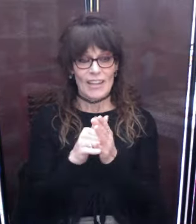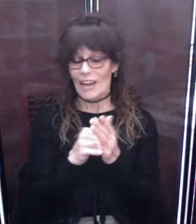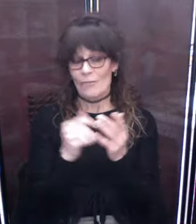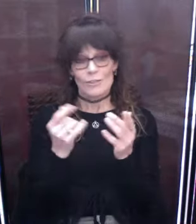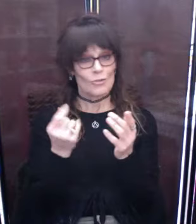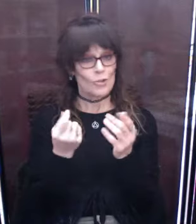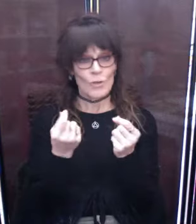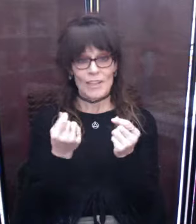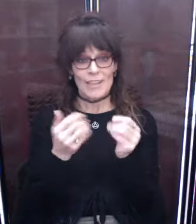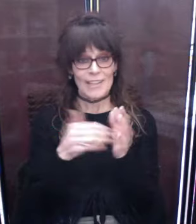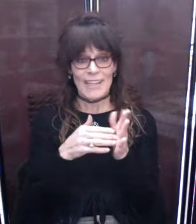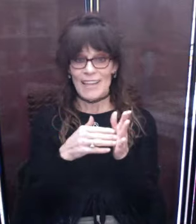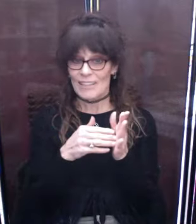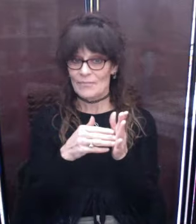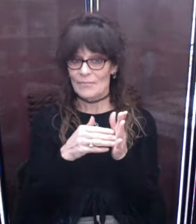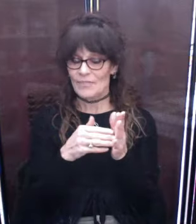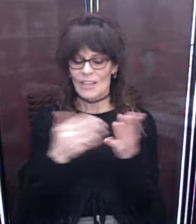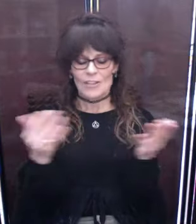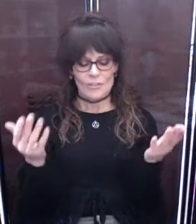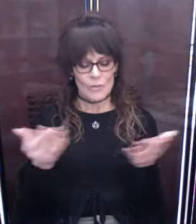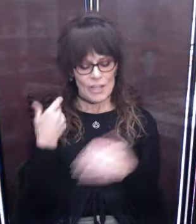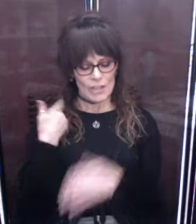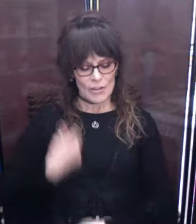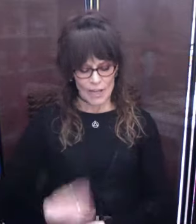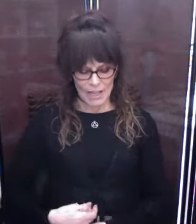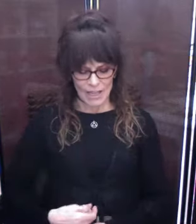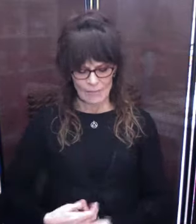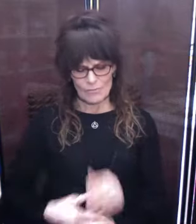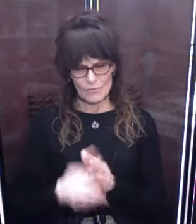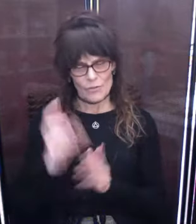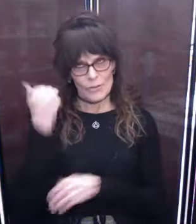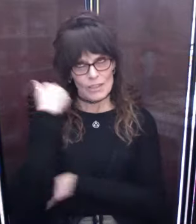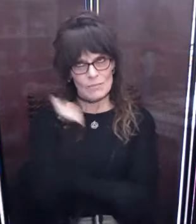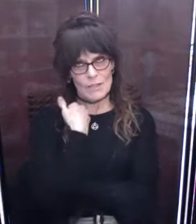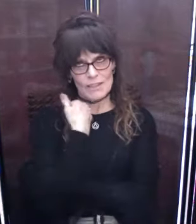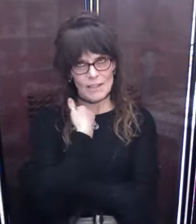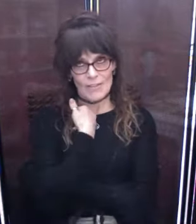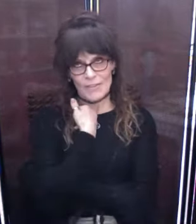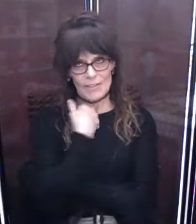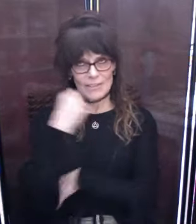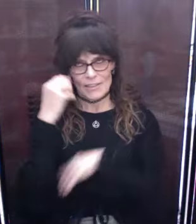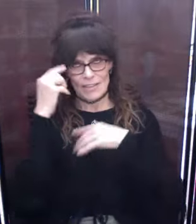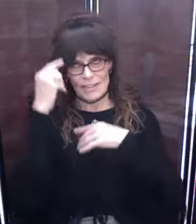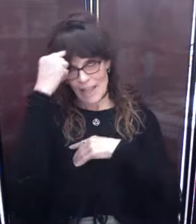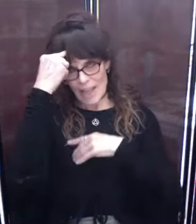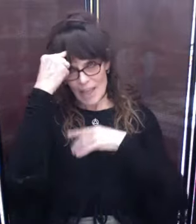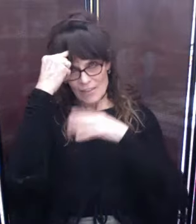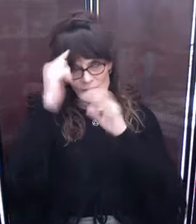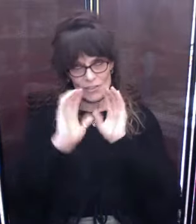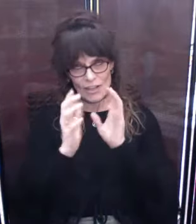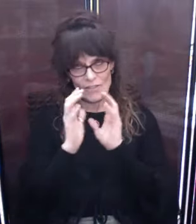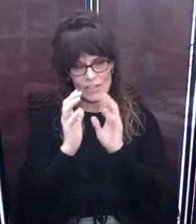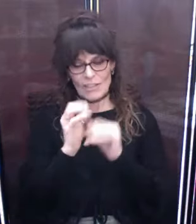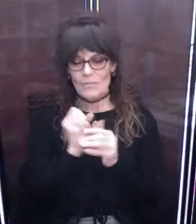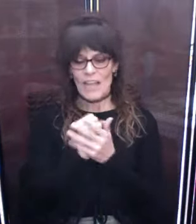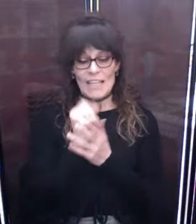right? So here I am going over this. And in this make-believe conversation in my head, St. Peter says, well, Jim, did you try